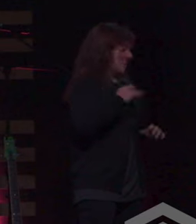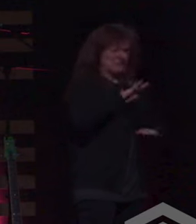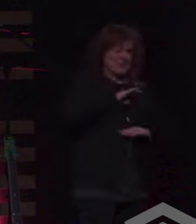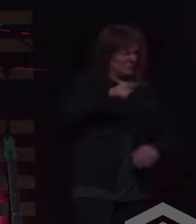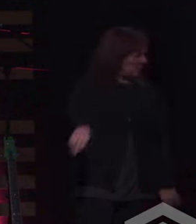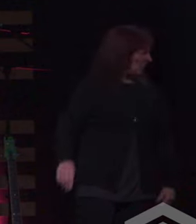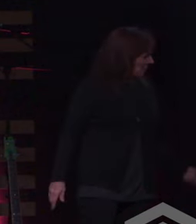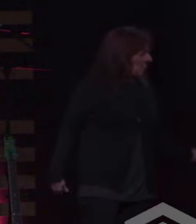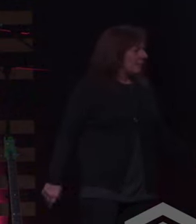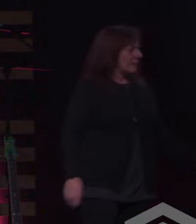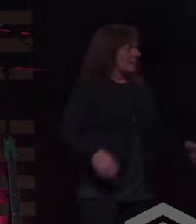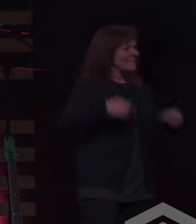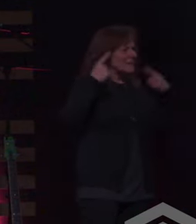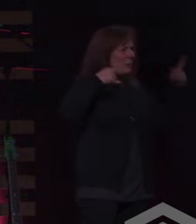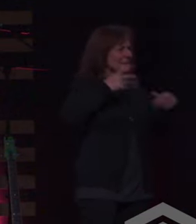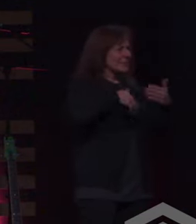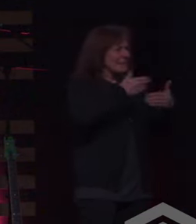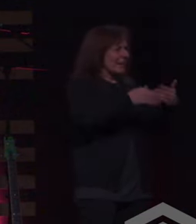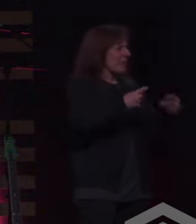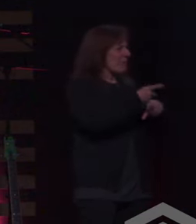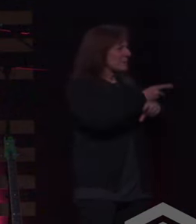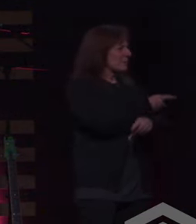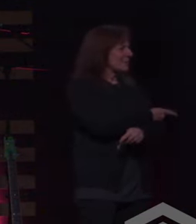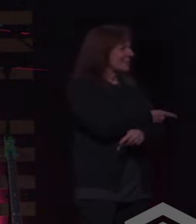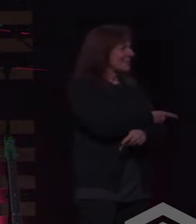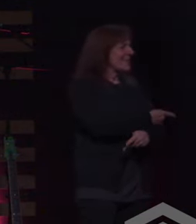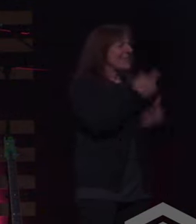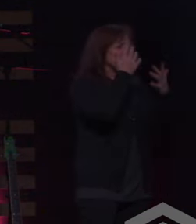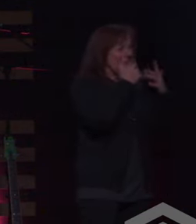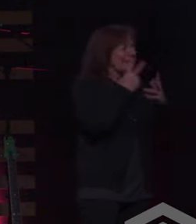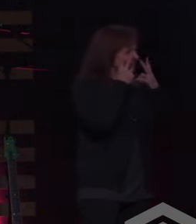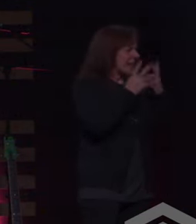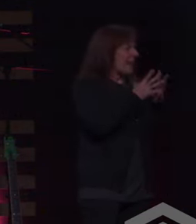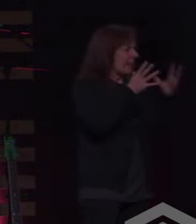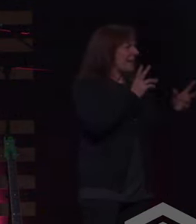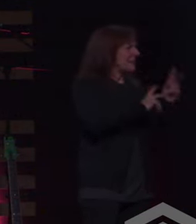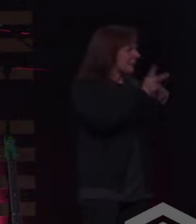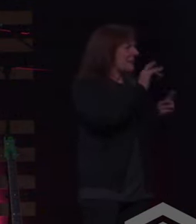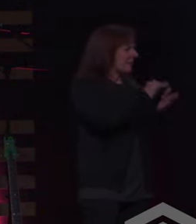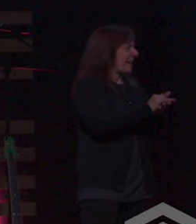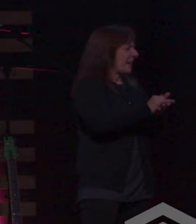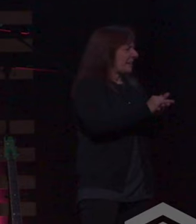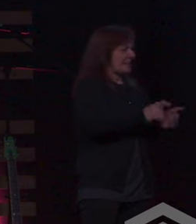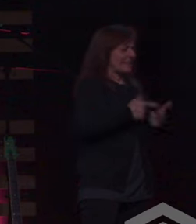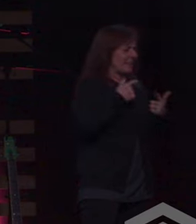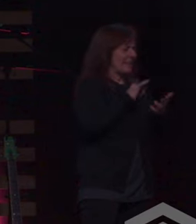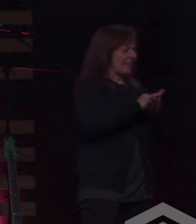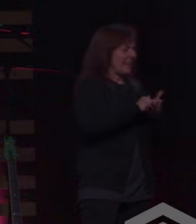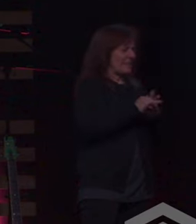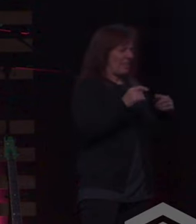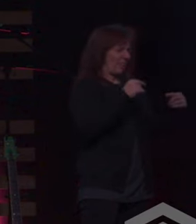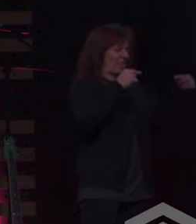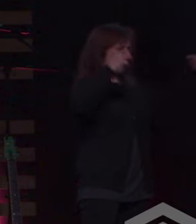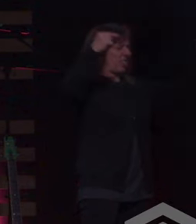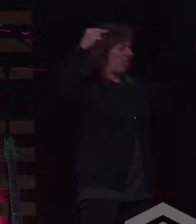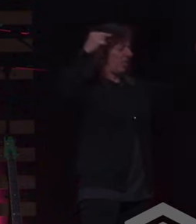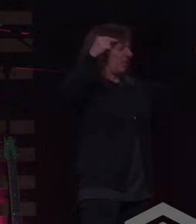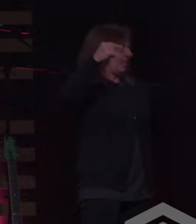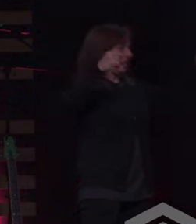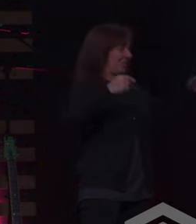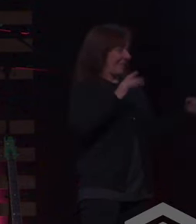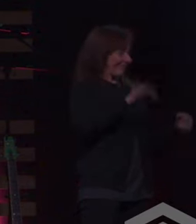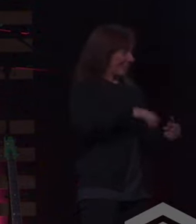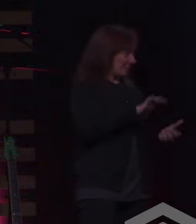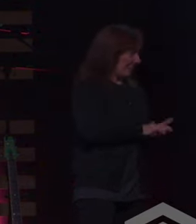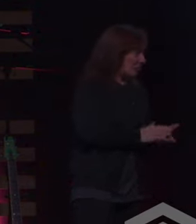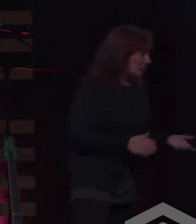just it's the crazy cycle. And unfortunately, I see so many people living in this and thinking this is what marriage is. This